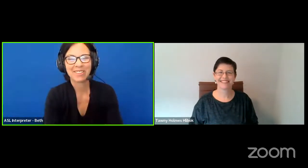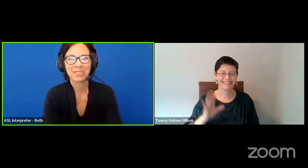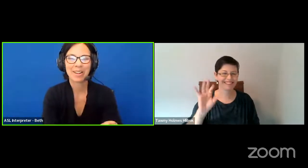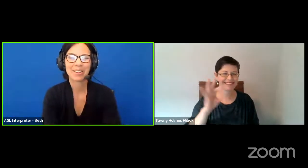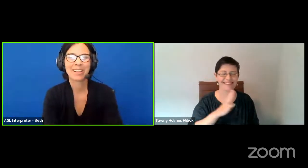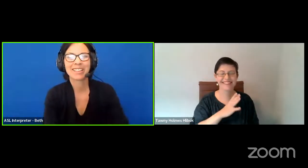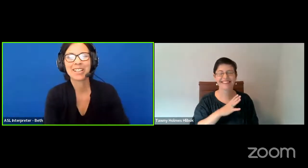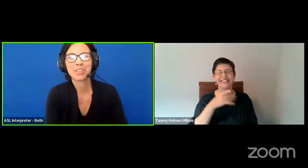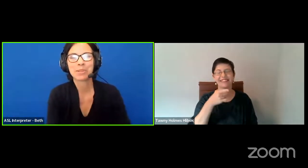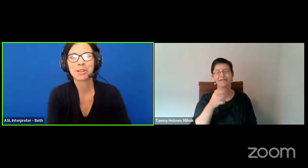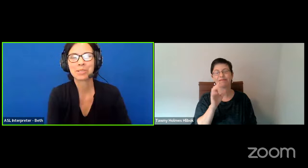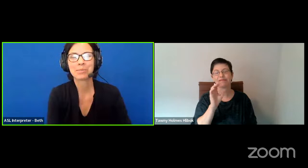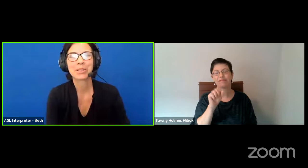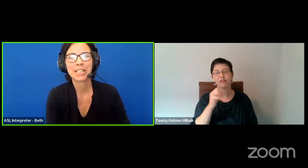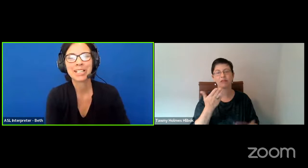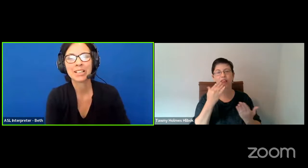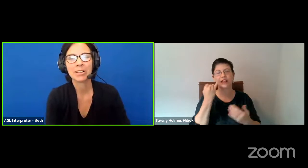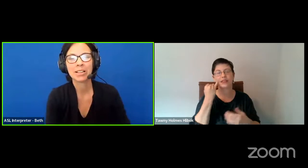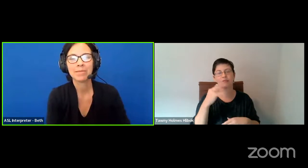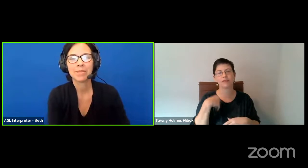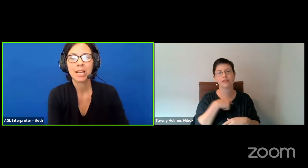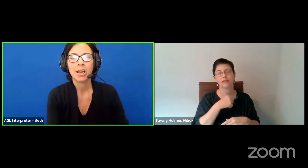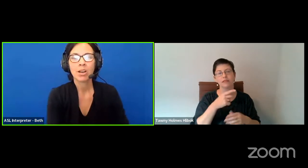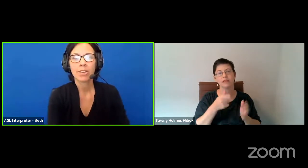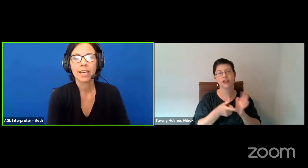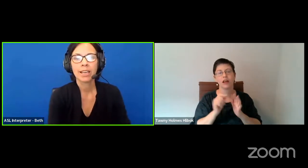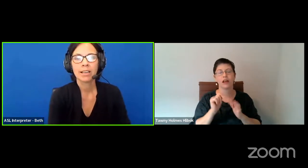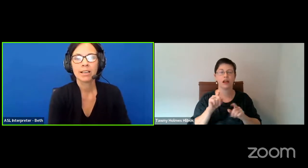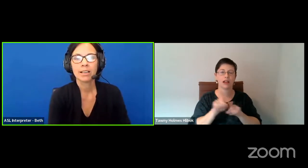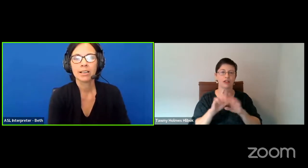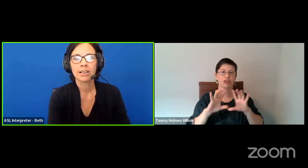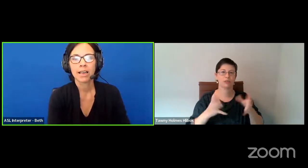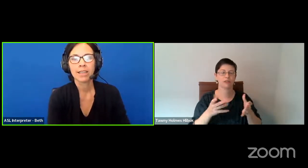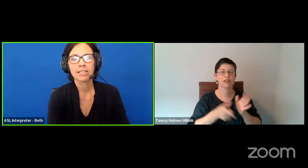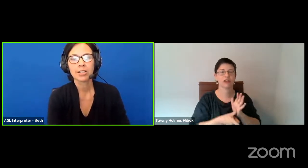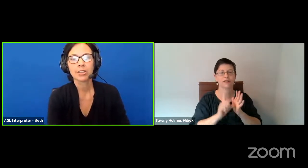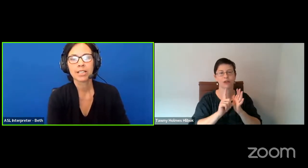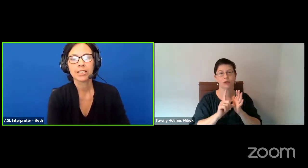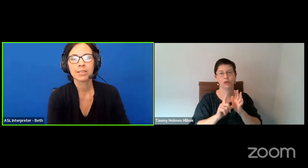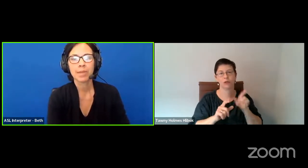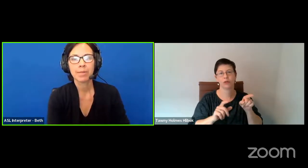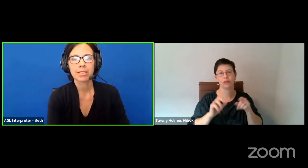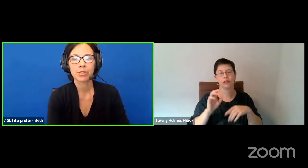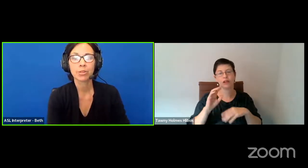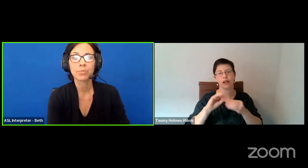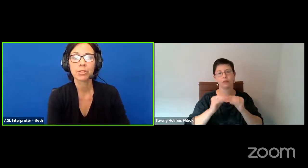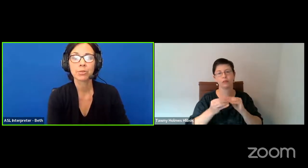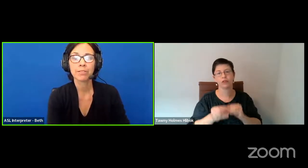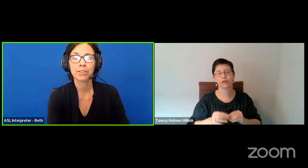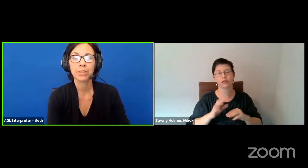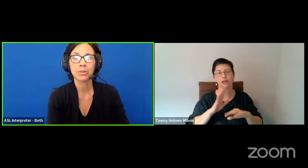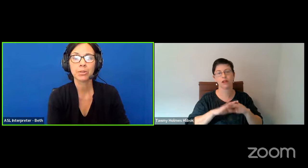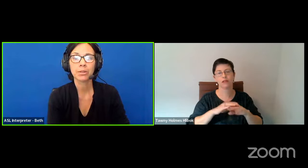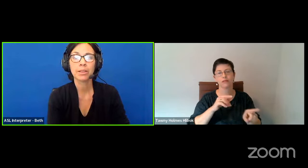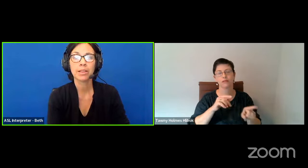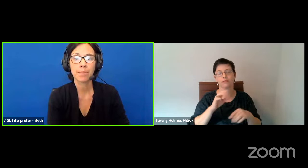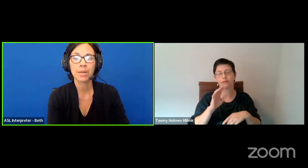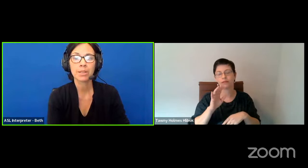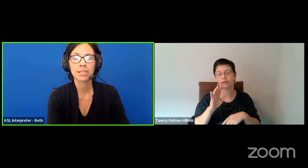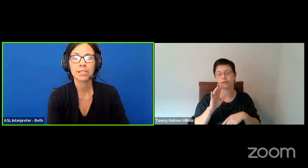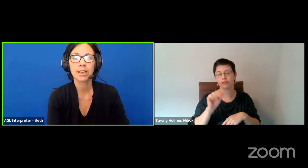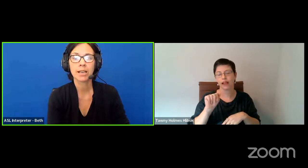okay, that was better. The interpreter was blurry. So, okay, I think it's a good idea maybe as a group to review